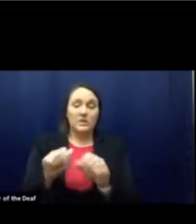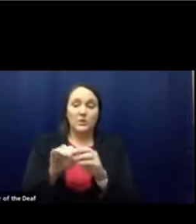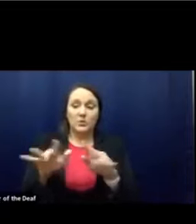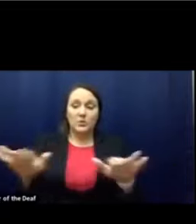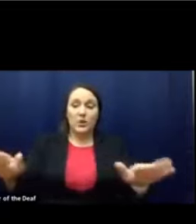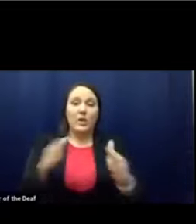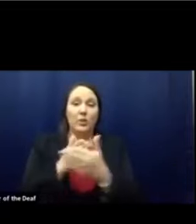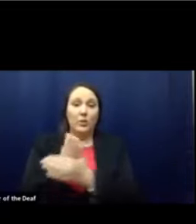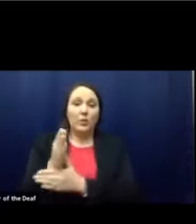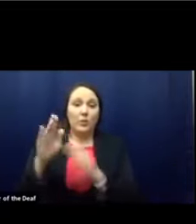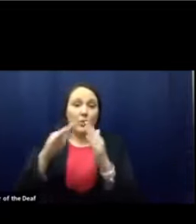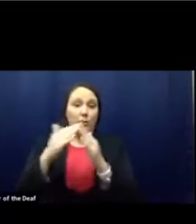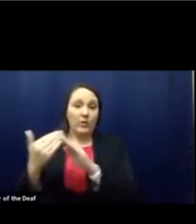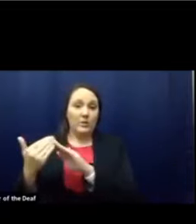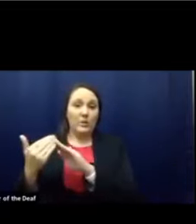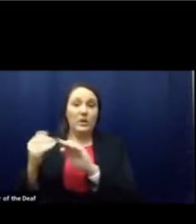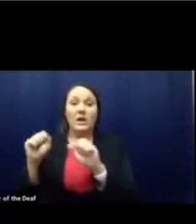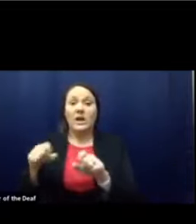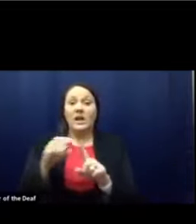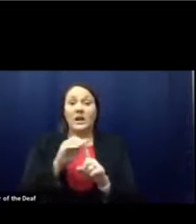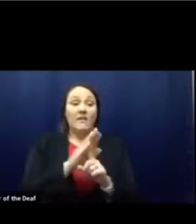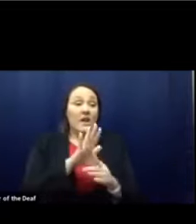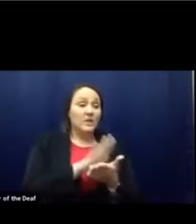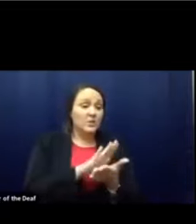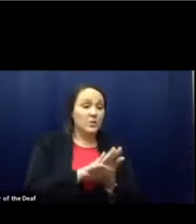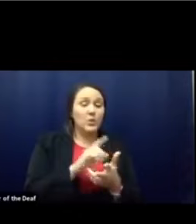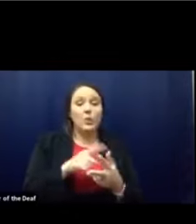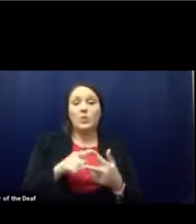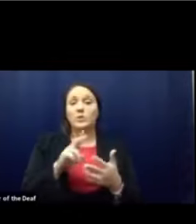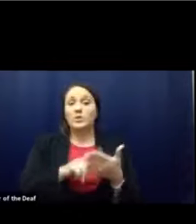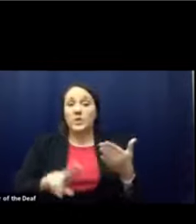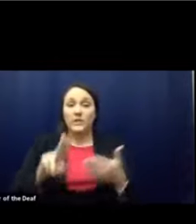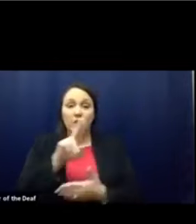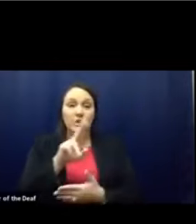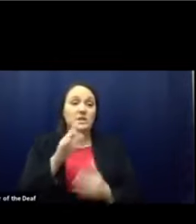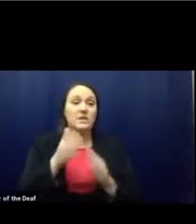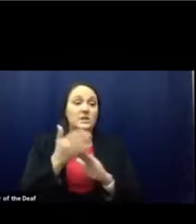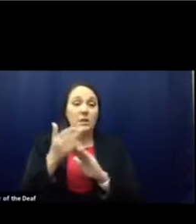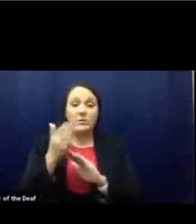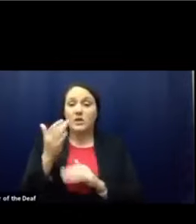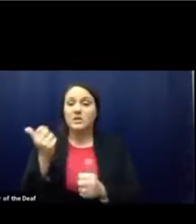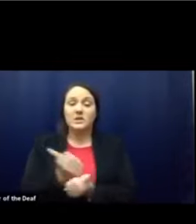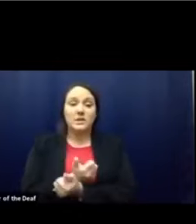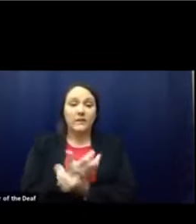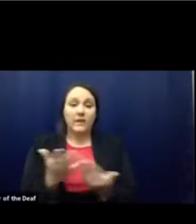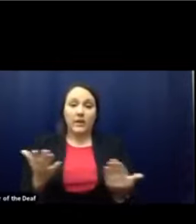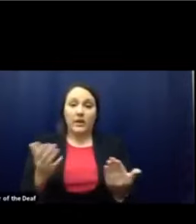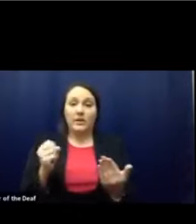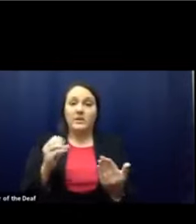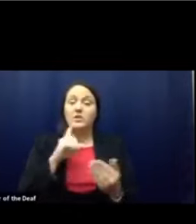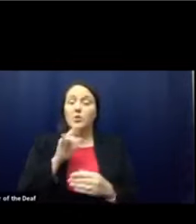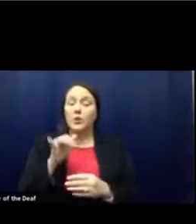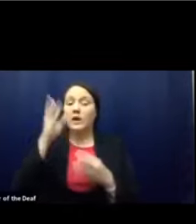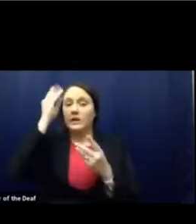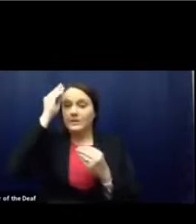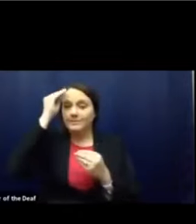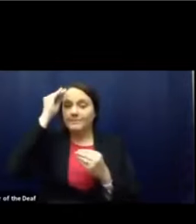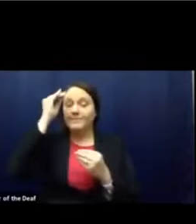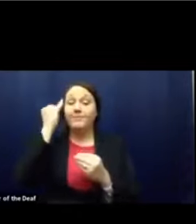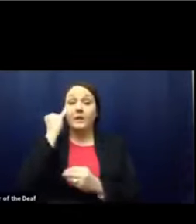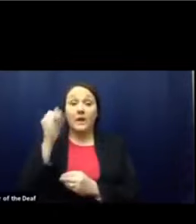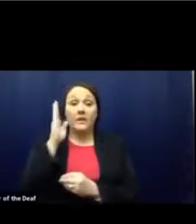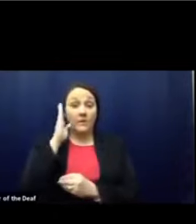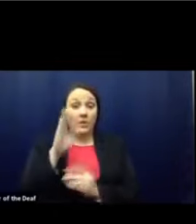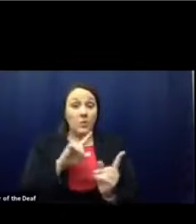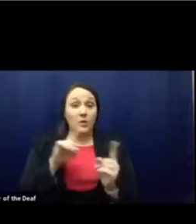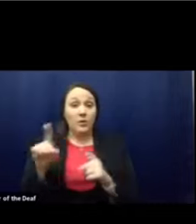community. It can impact schools, it can impact the university's operations, all of those things. So really think about that. And if you are going to attend, just